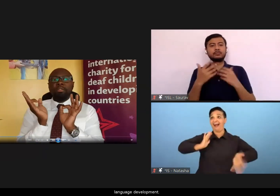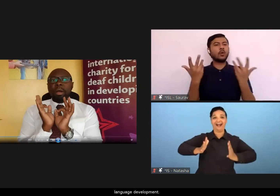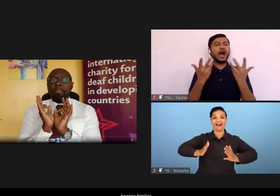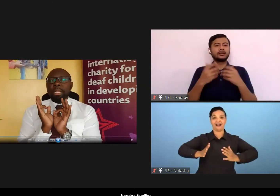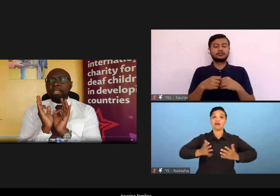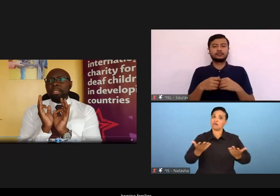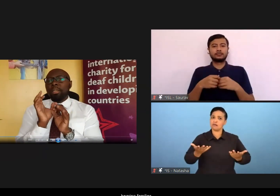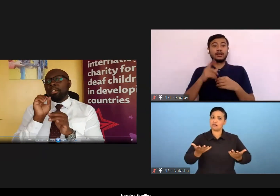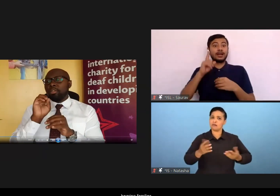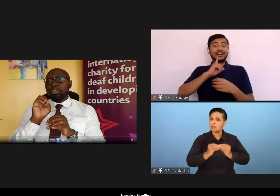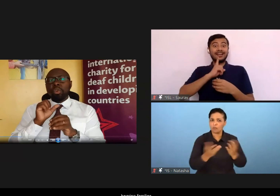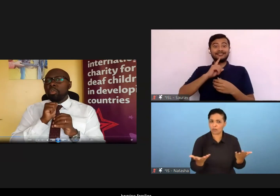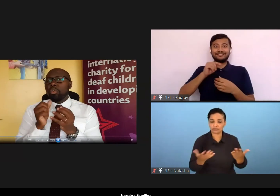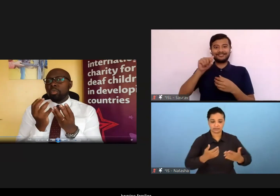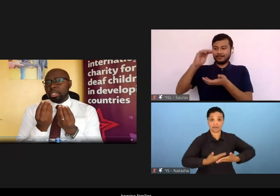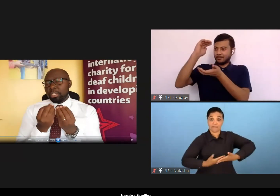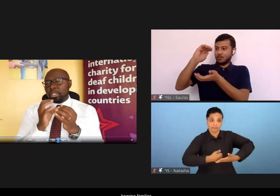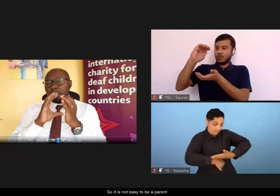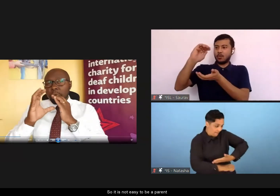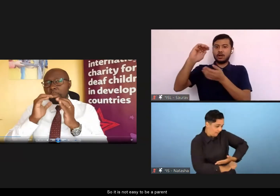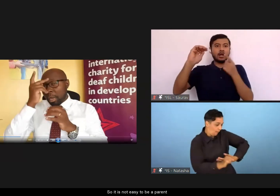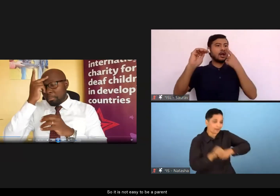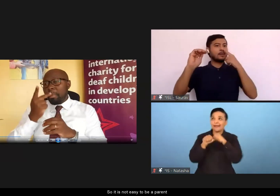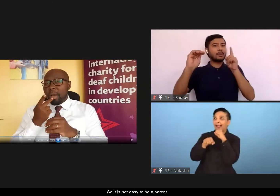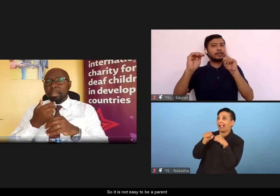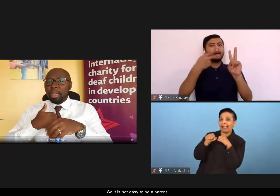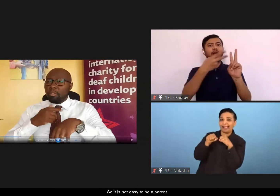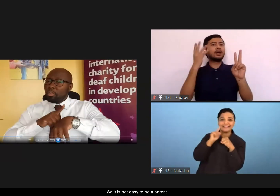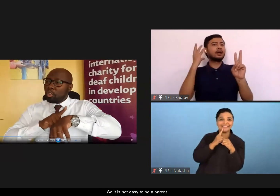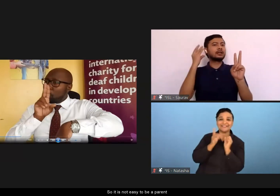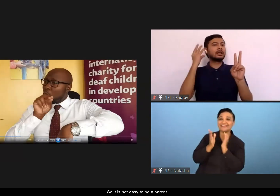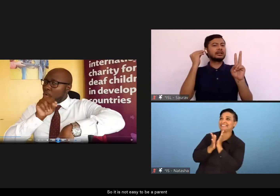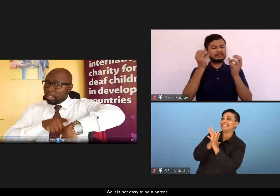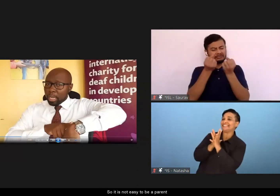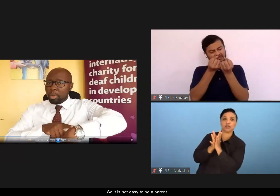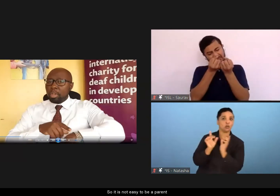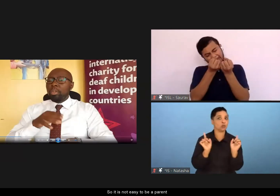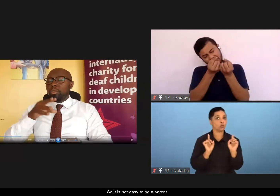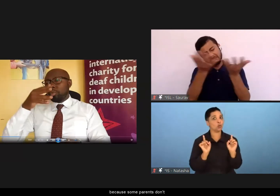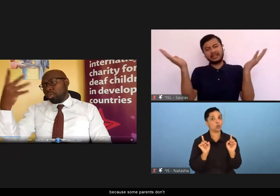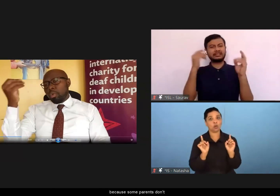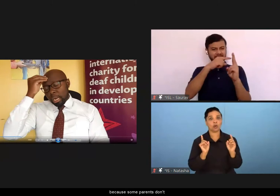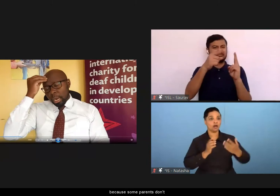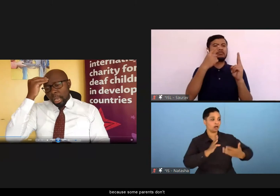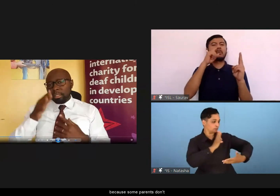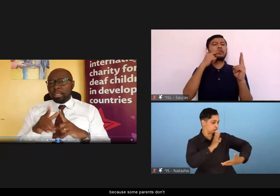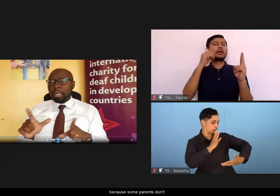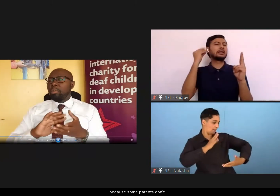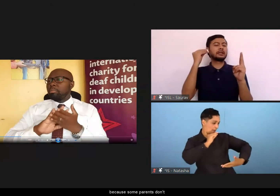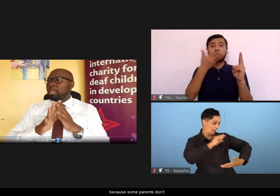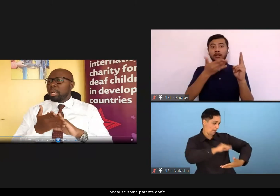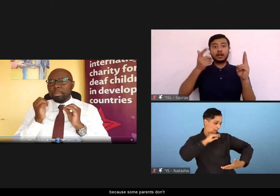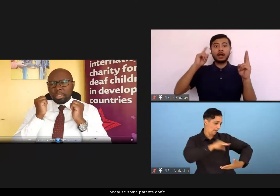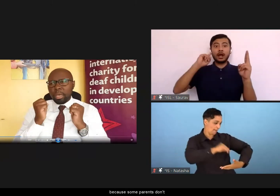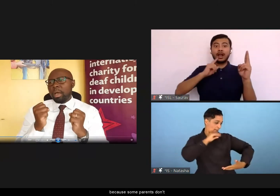to hearing families. So it's not easy to find a parent communicating, because sometimes